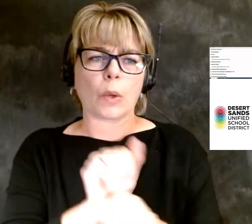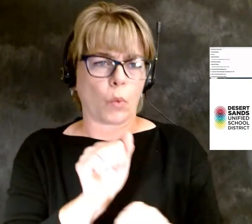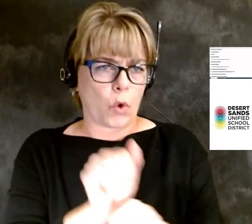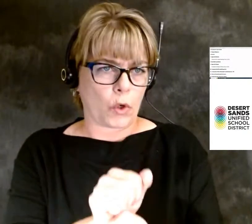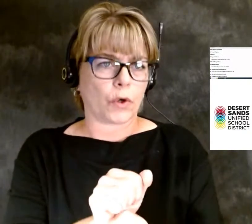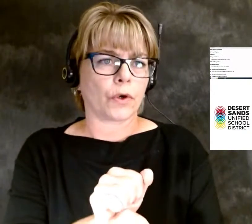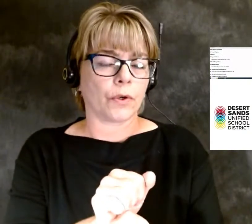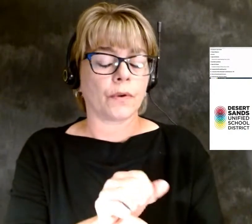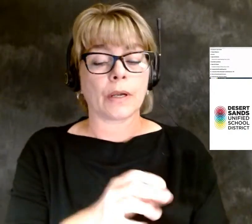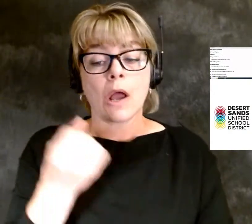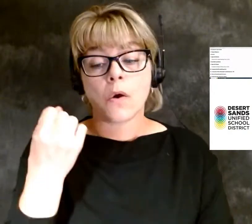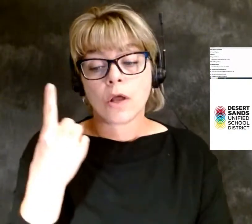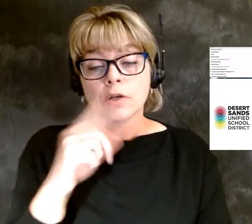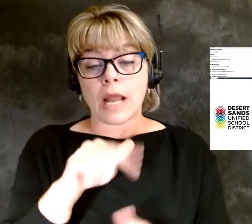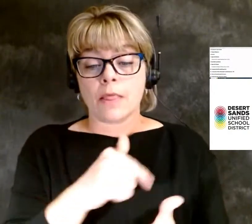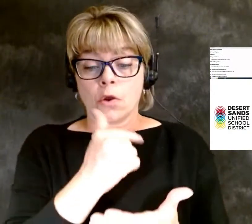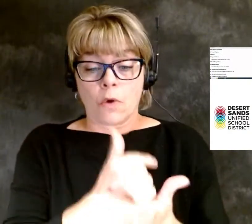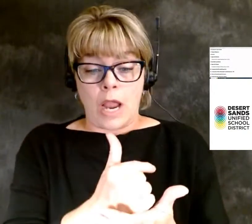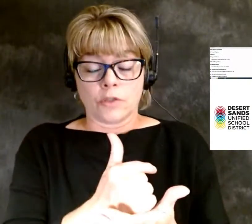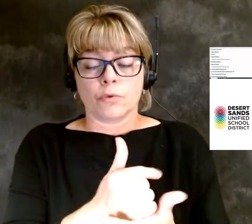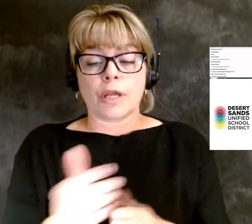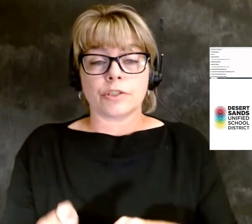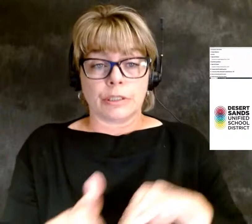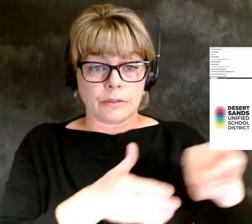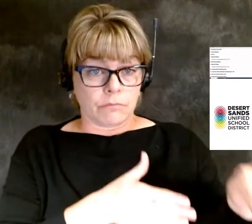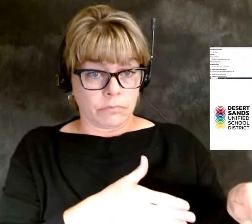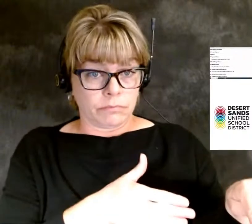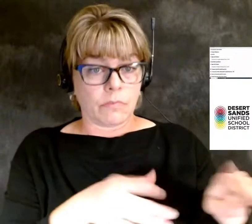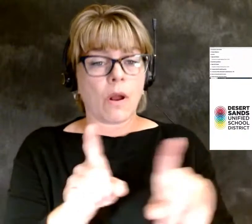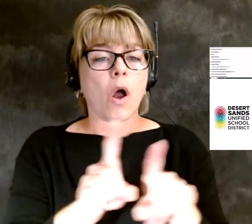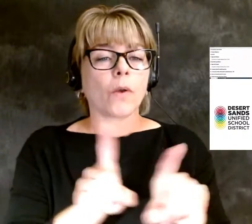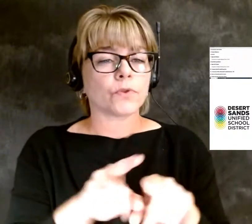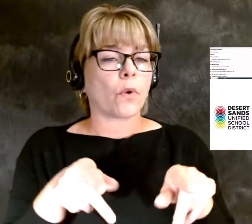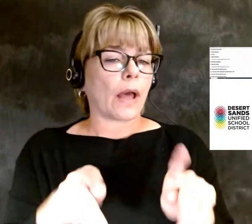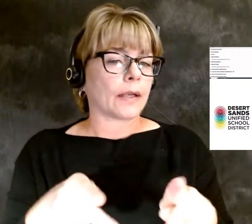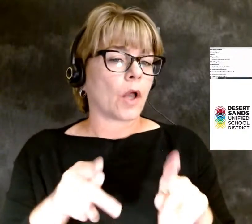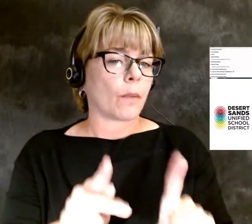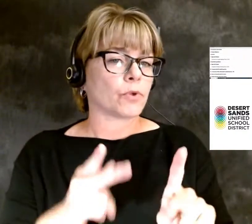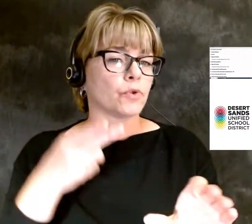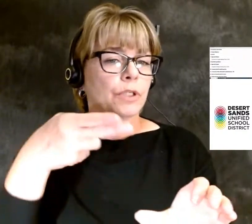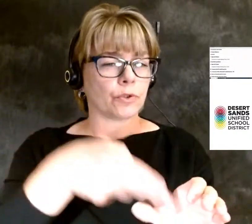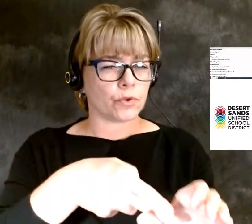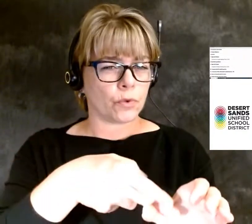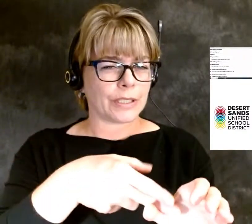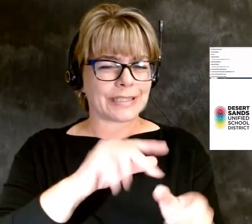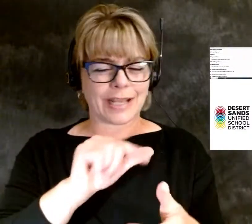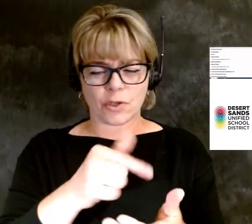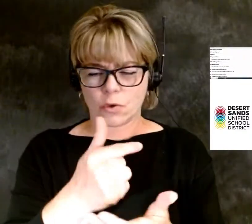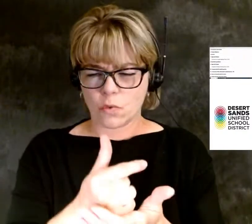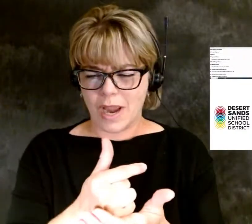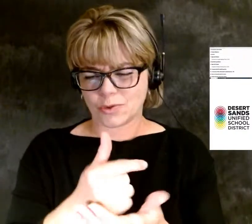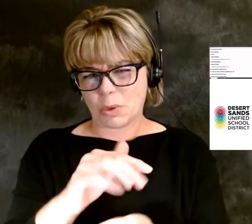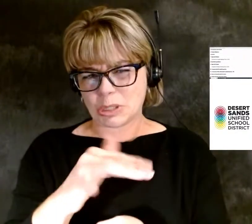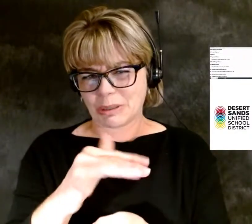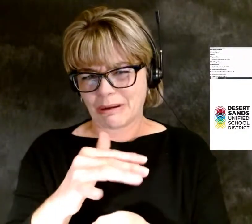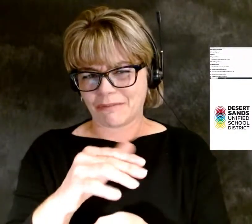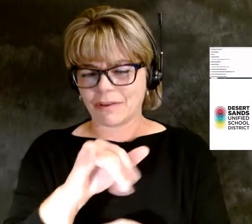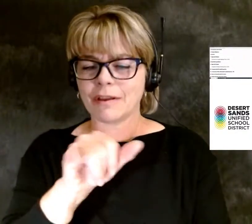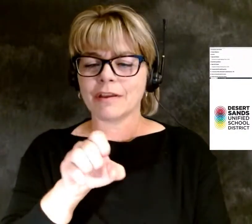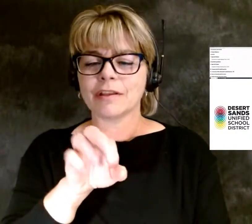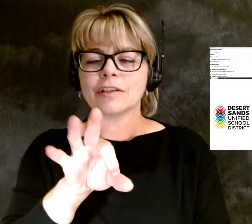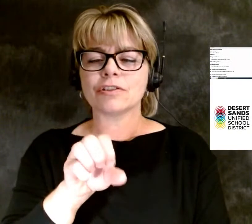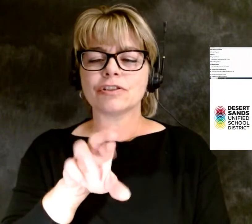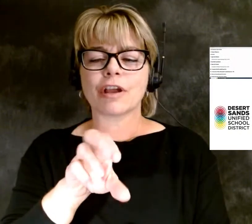Besides the graduations, we attended, also had an opportunity to attend a graduation of sorts at Jefferson Middle